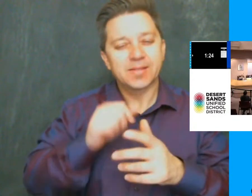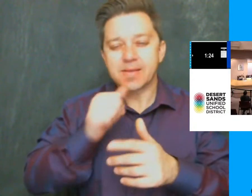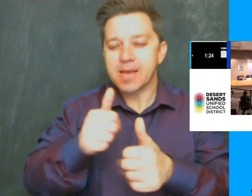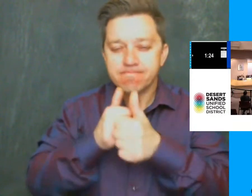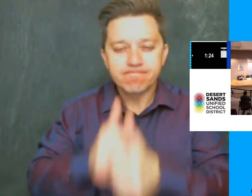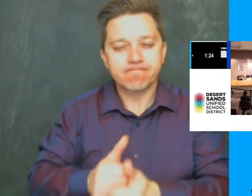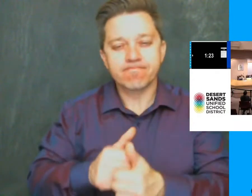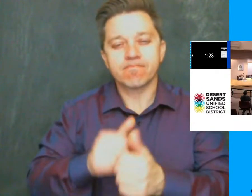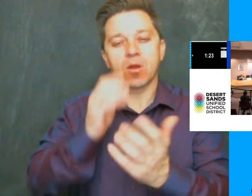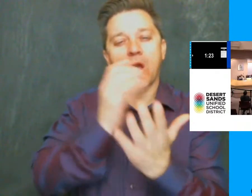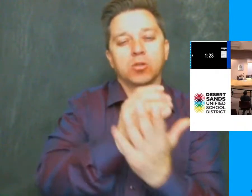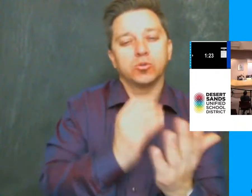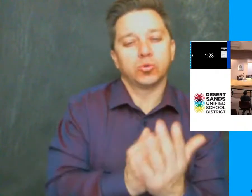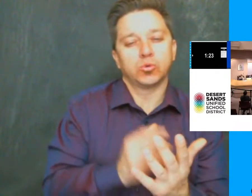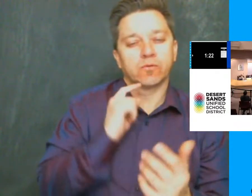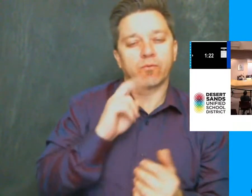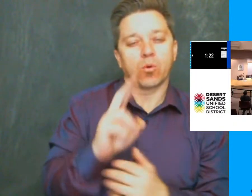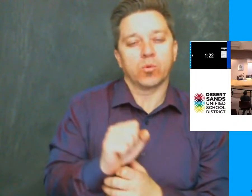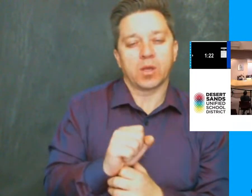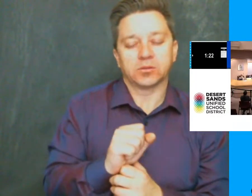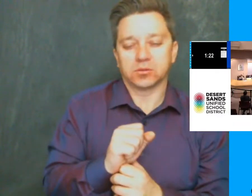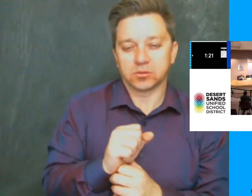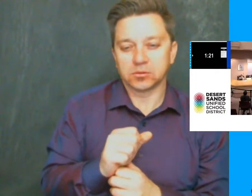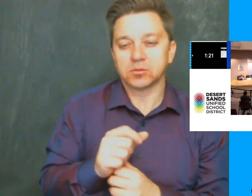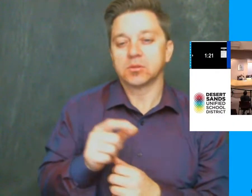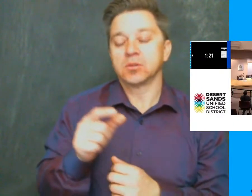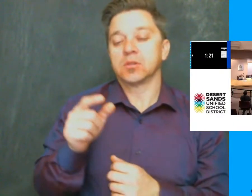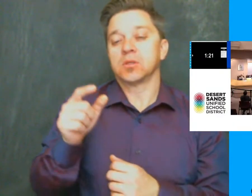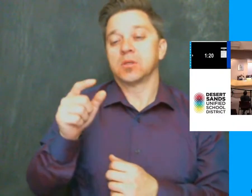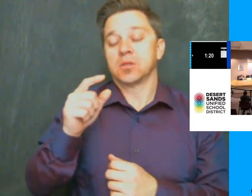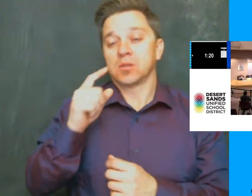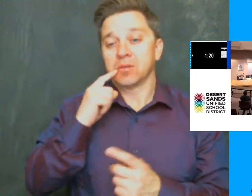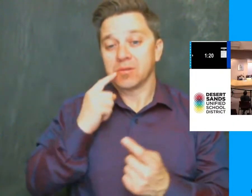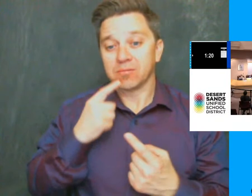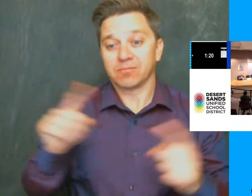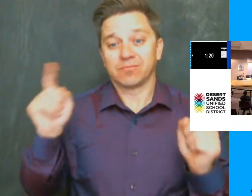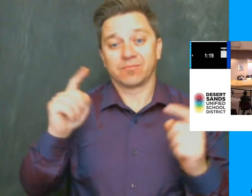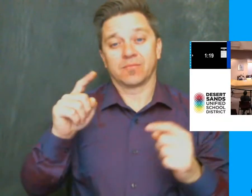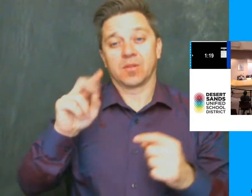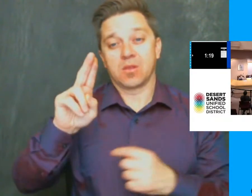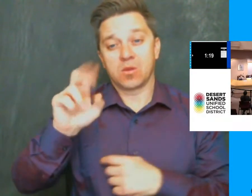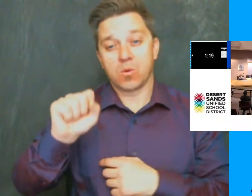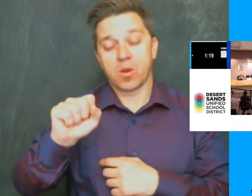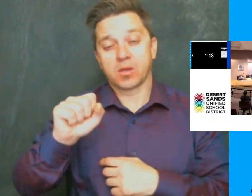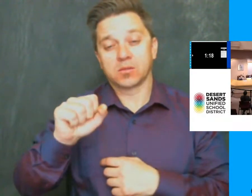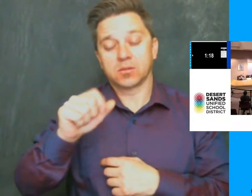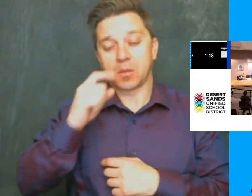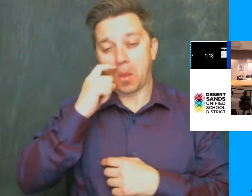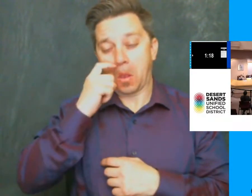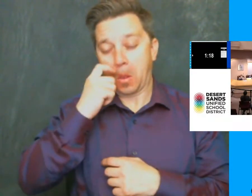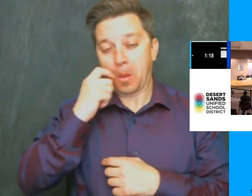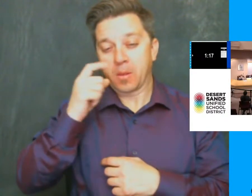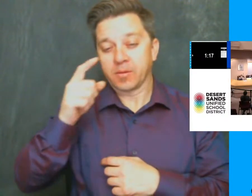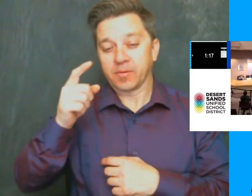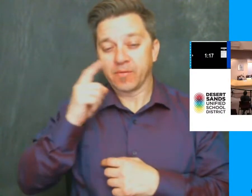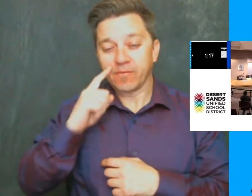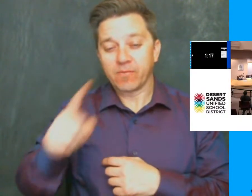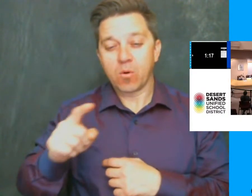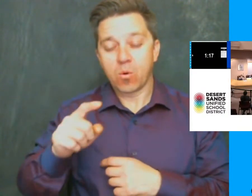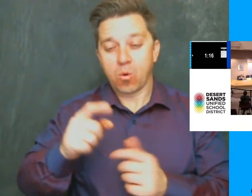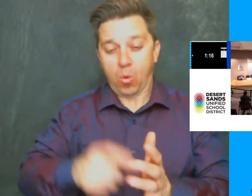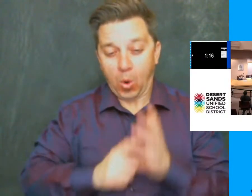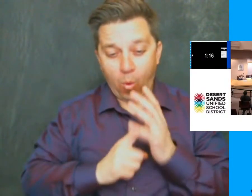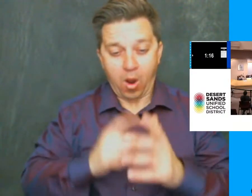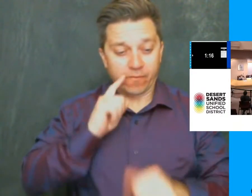U.S. Supreme Court on January 1st declared the vaccine mandates as a condition of work are unconstitutional. The